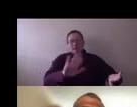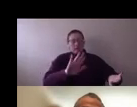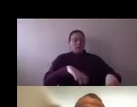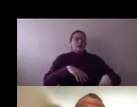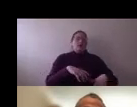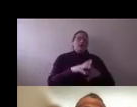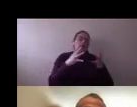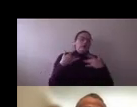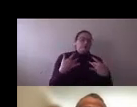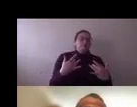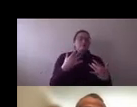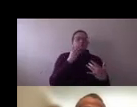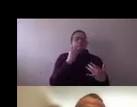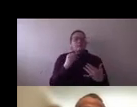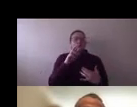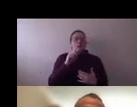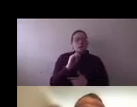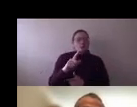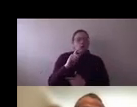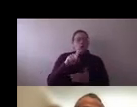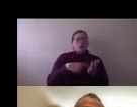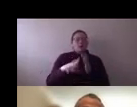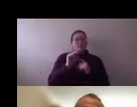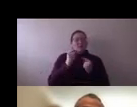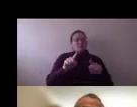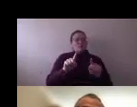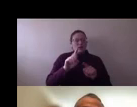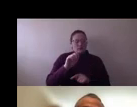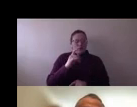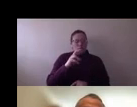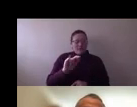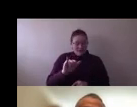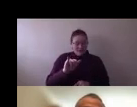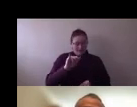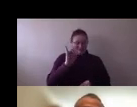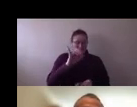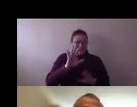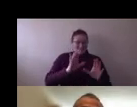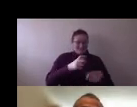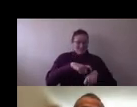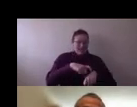discrimination, but also during the McCarthy era, they were often also targeted